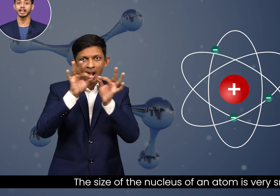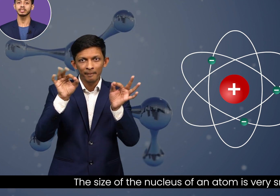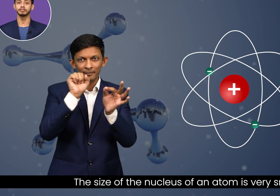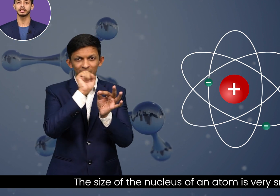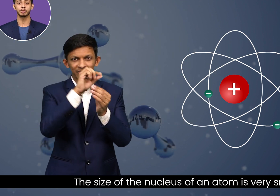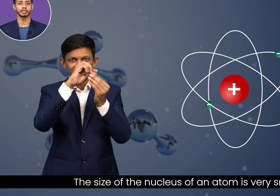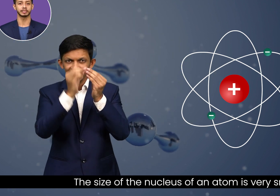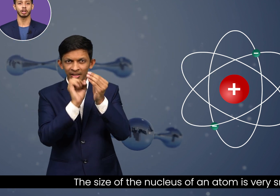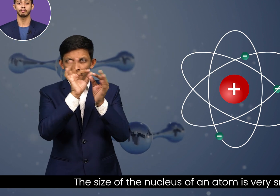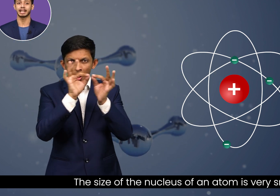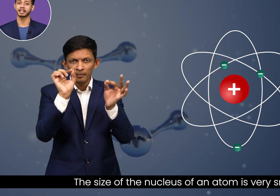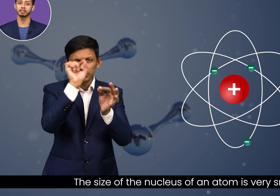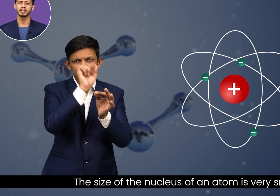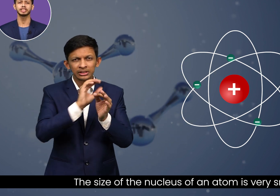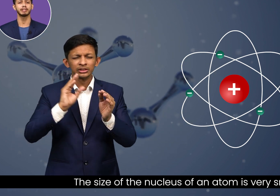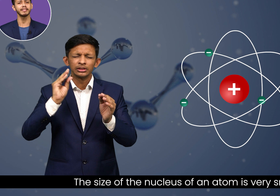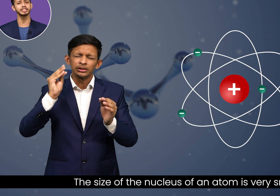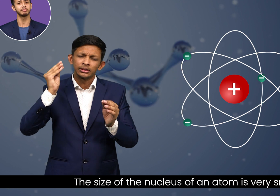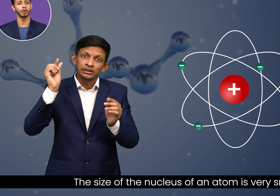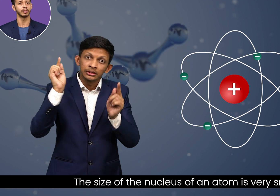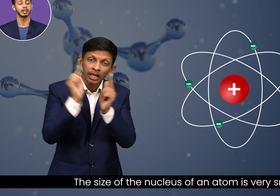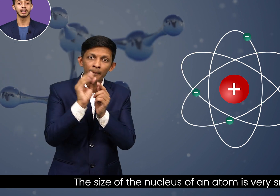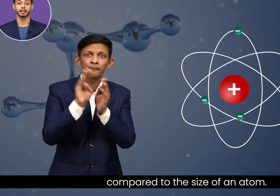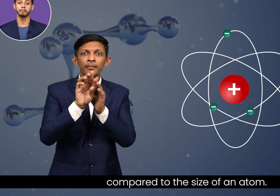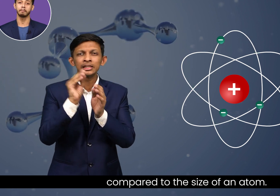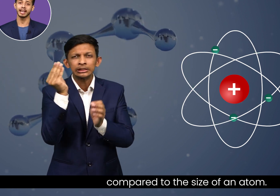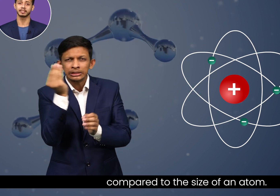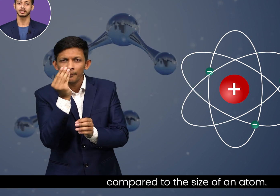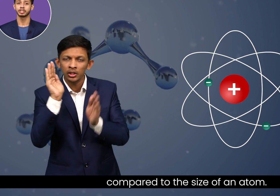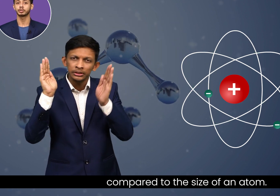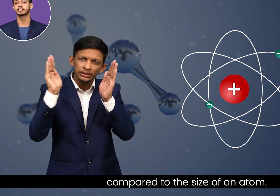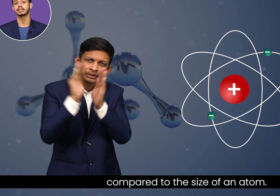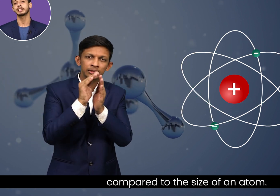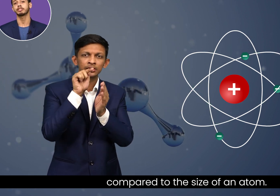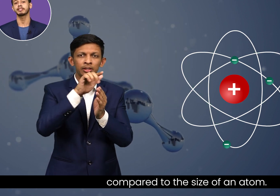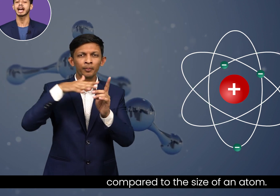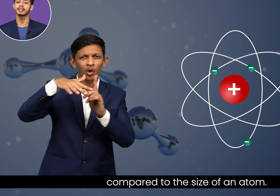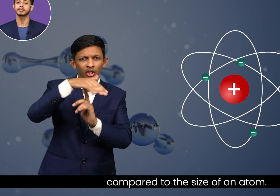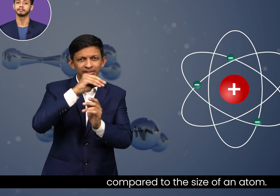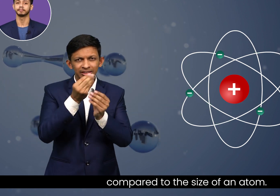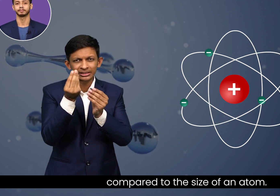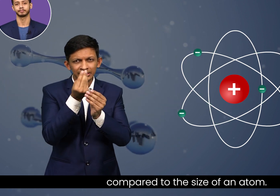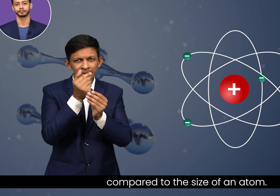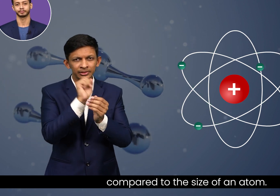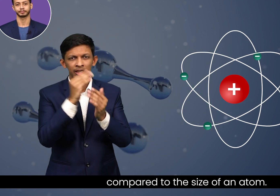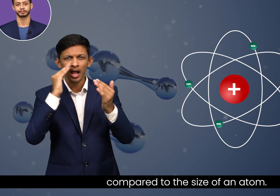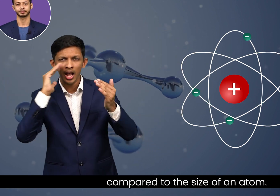The size of the nucleus of an atom is very small compared to the size of an atom.